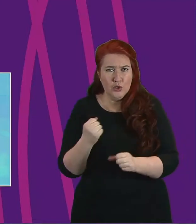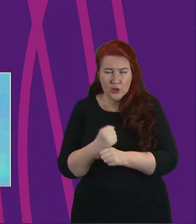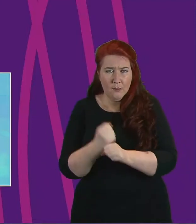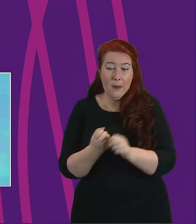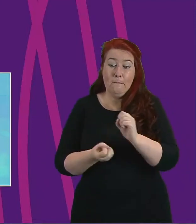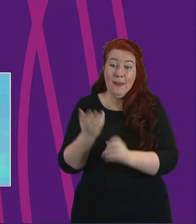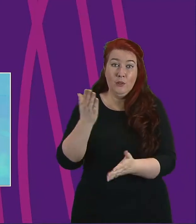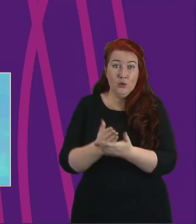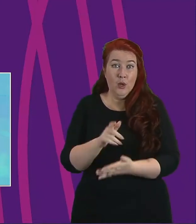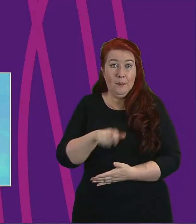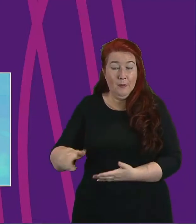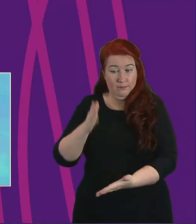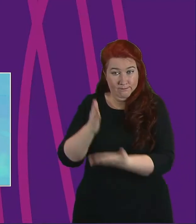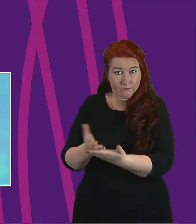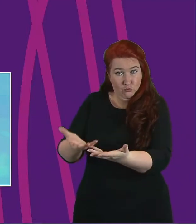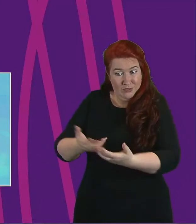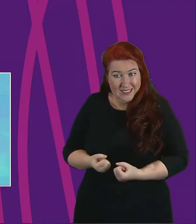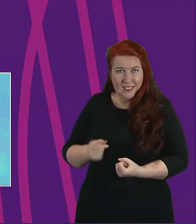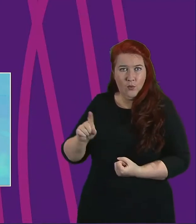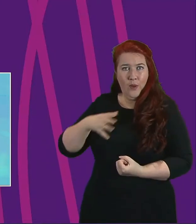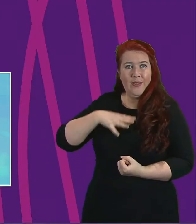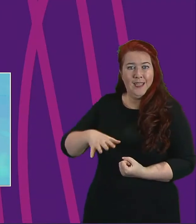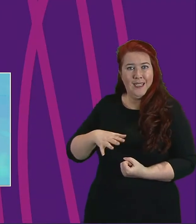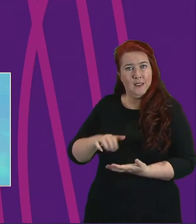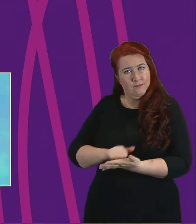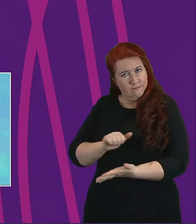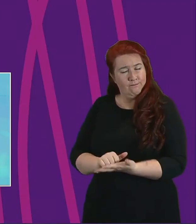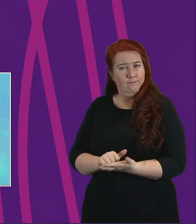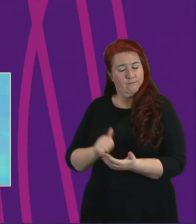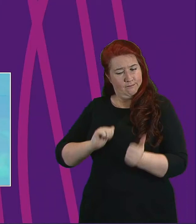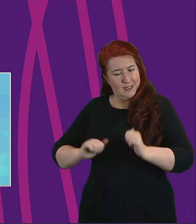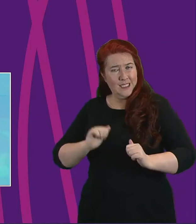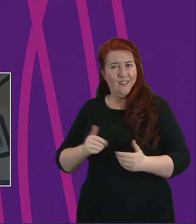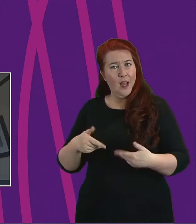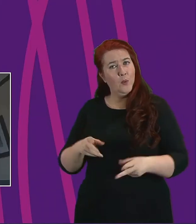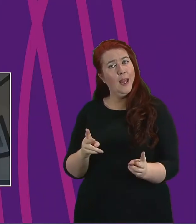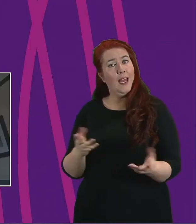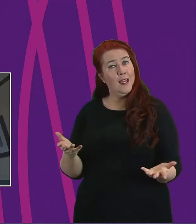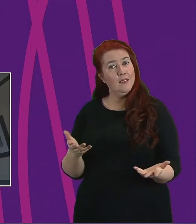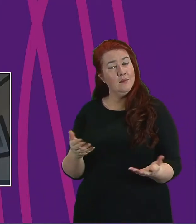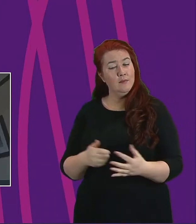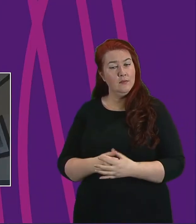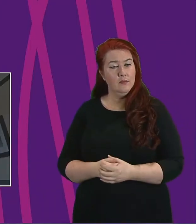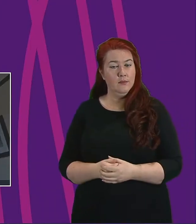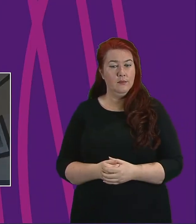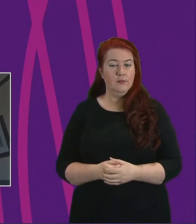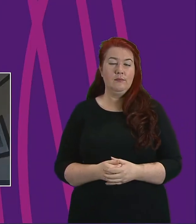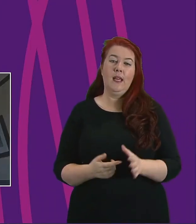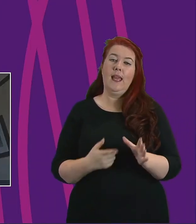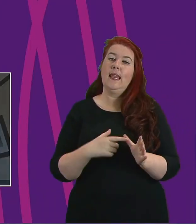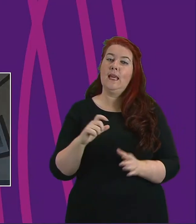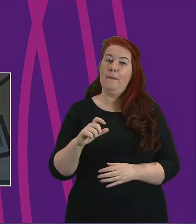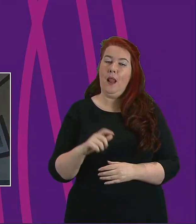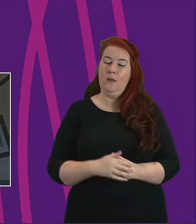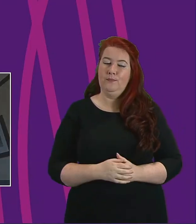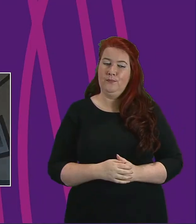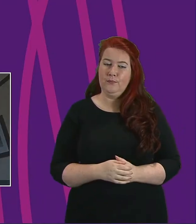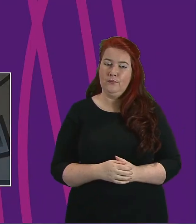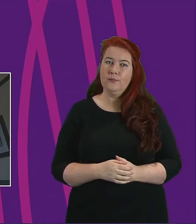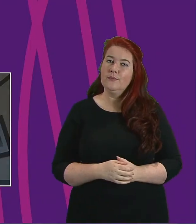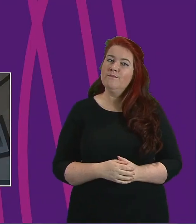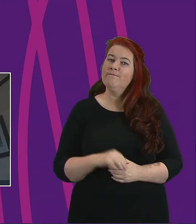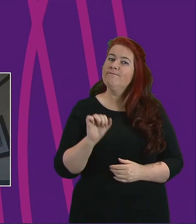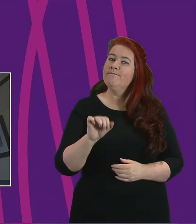receive the support they need in a dignified way? Aileen Campbell. Yeah, absolutely,